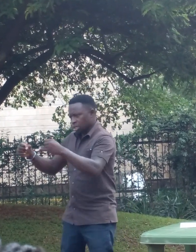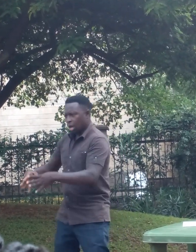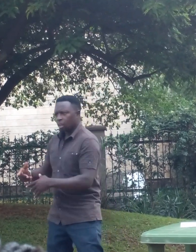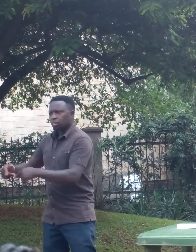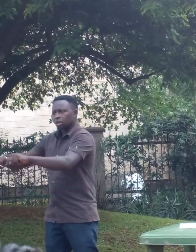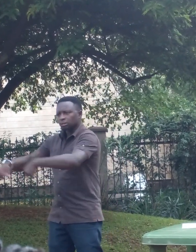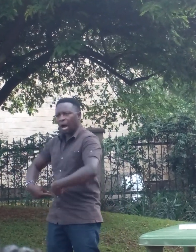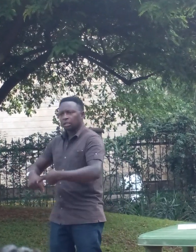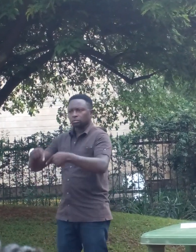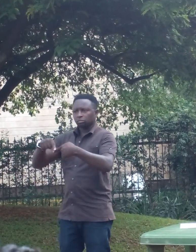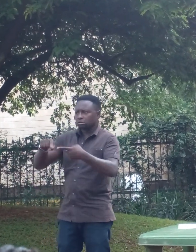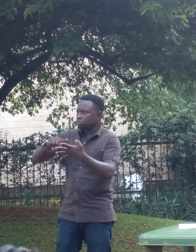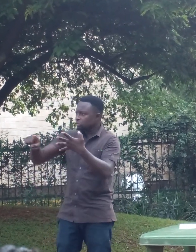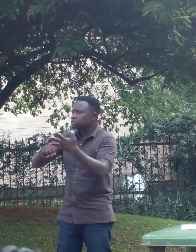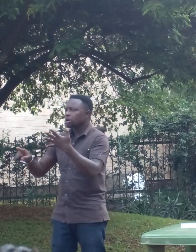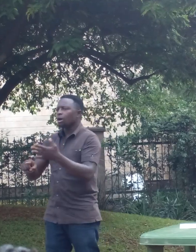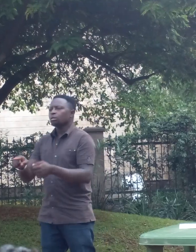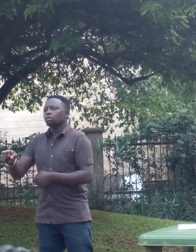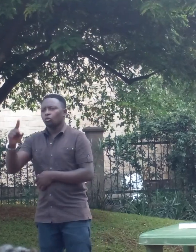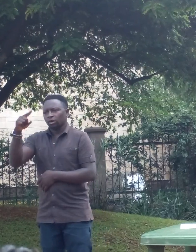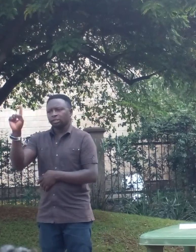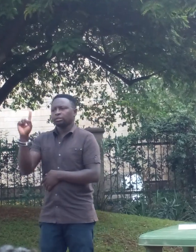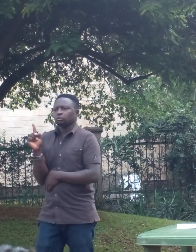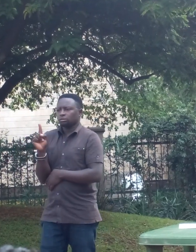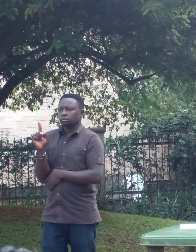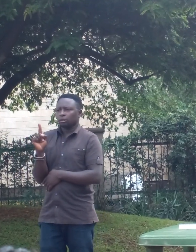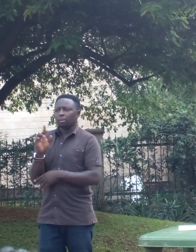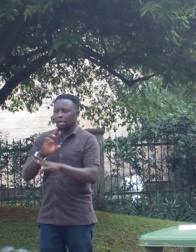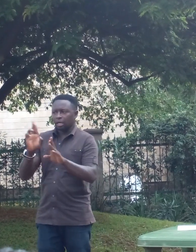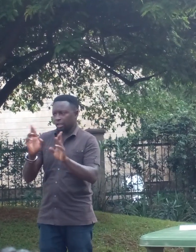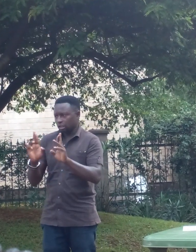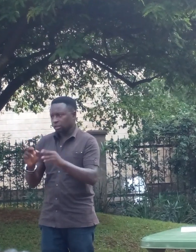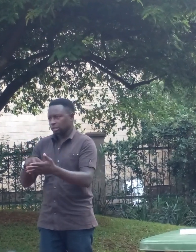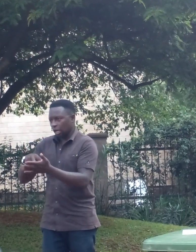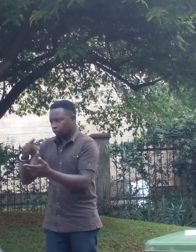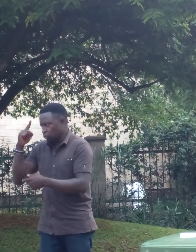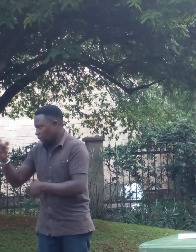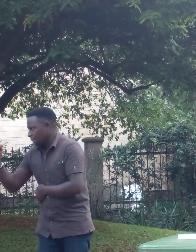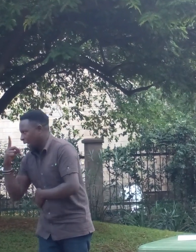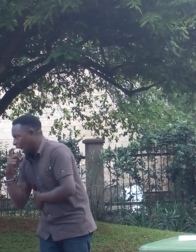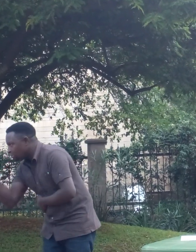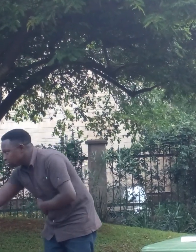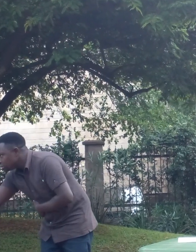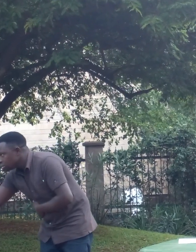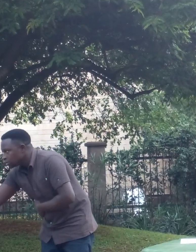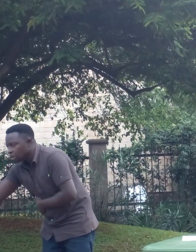evidence. So that we can write that in our report and take the necessary actions.